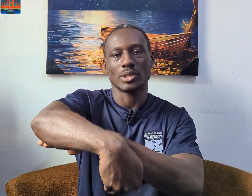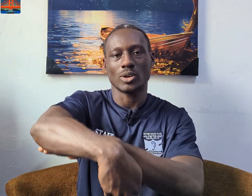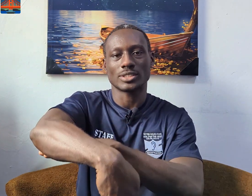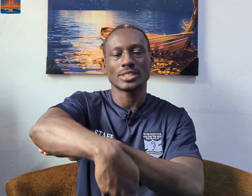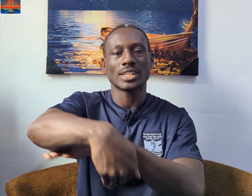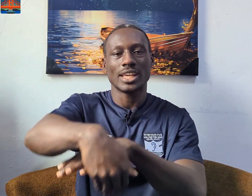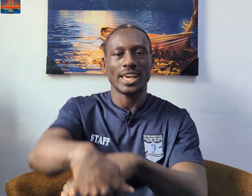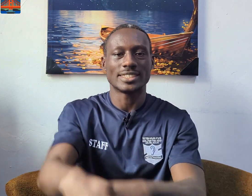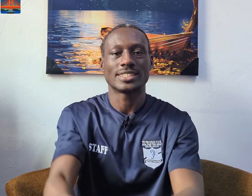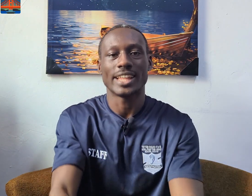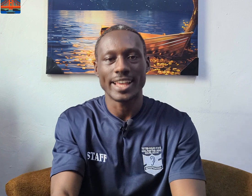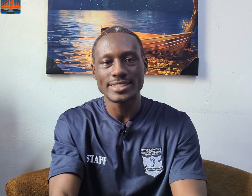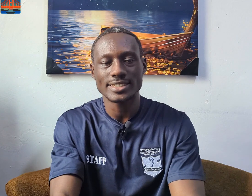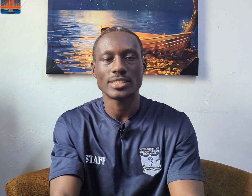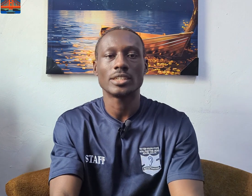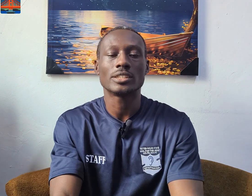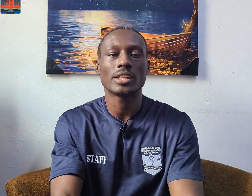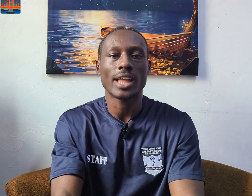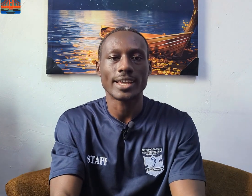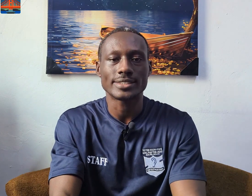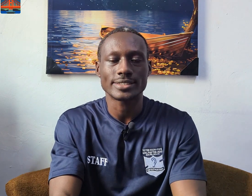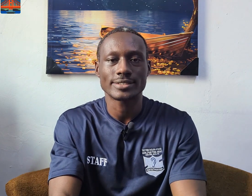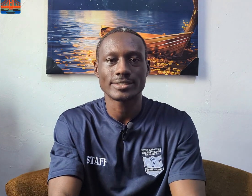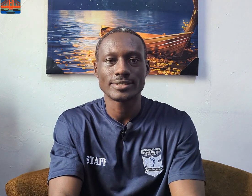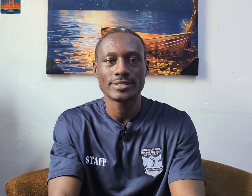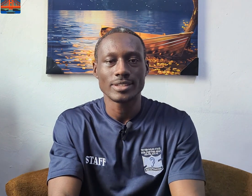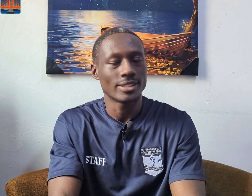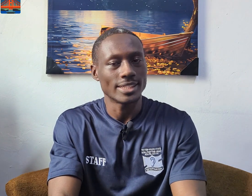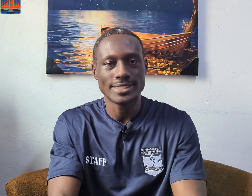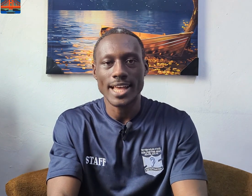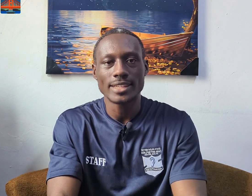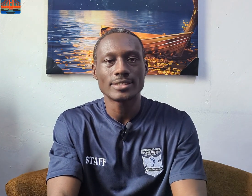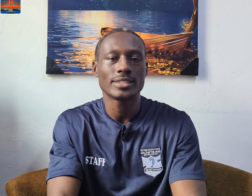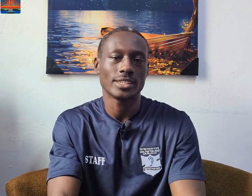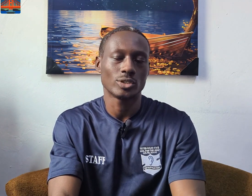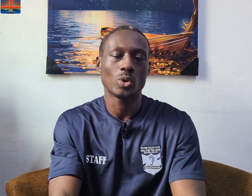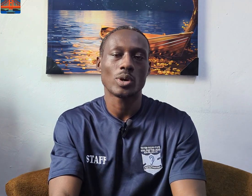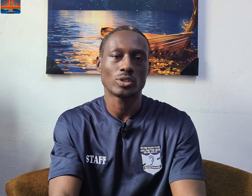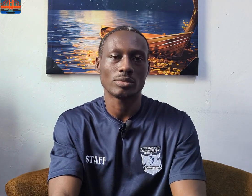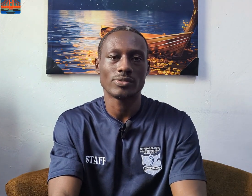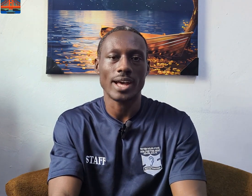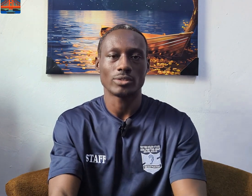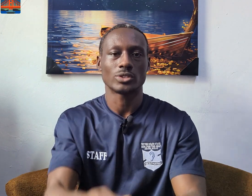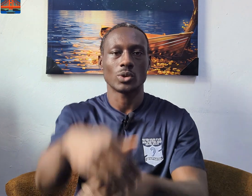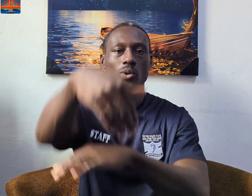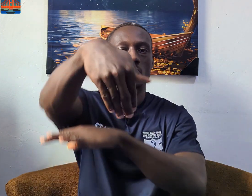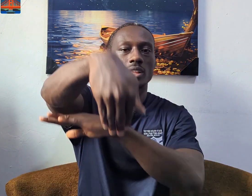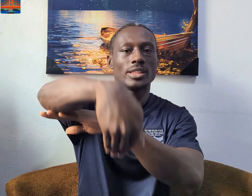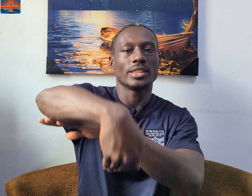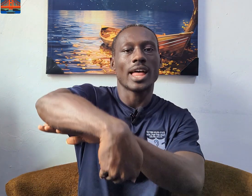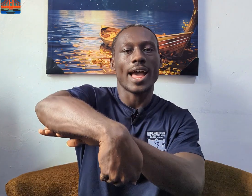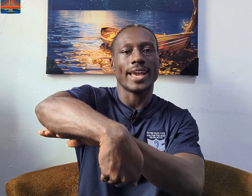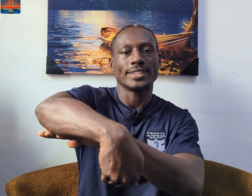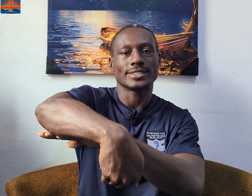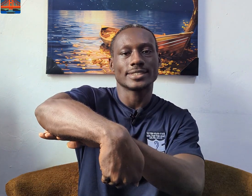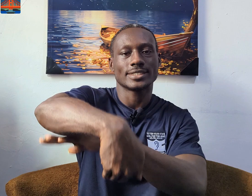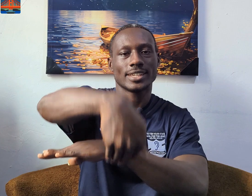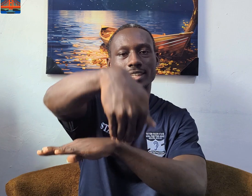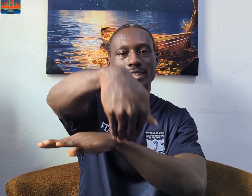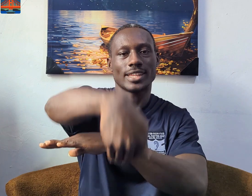because it's late in the night. The sun is nowhere to be found. So night,